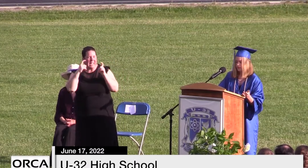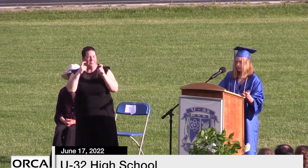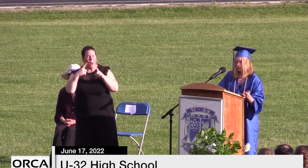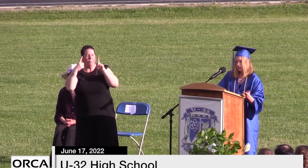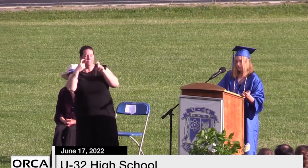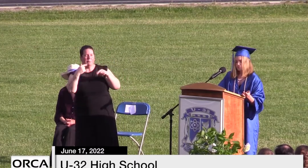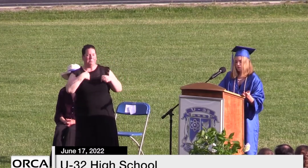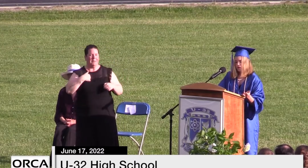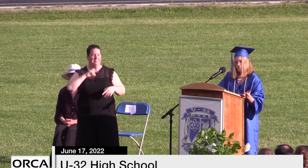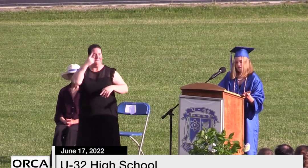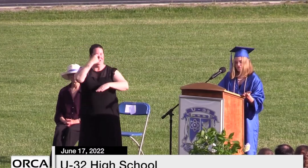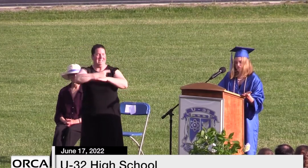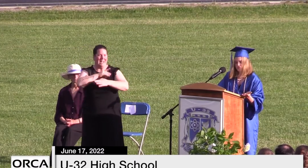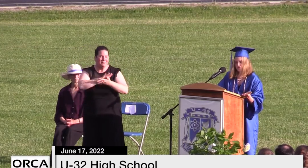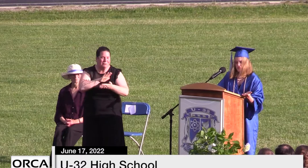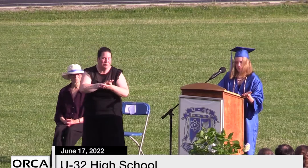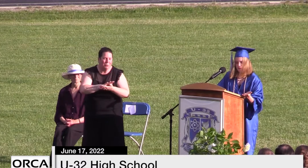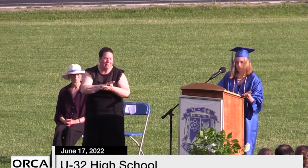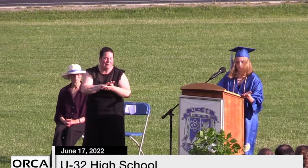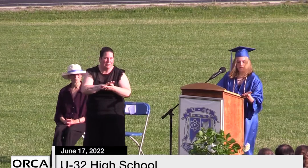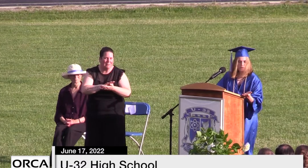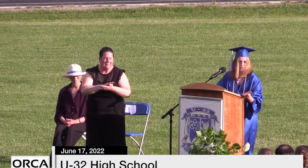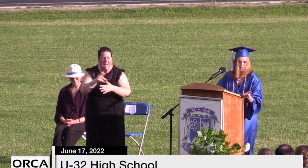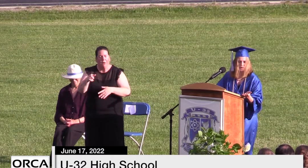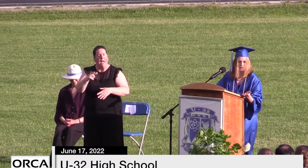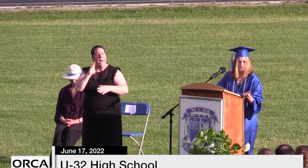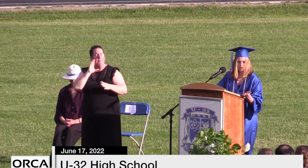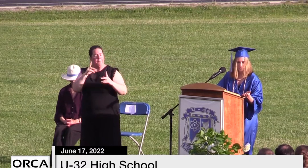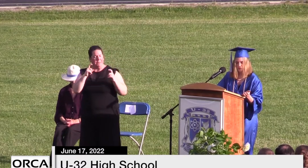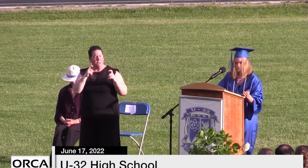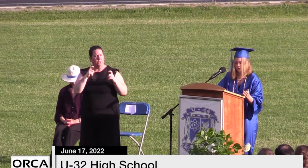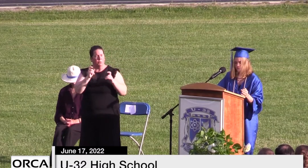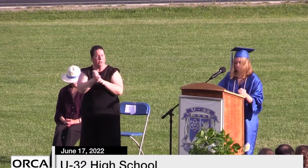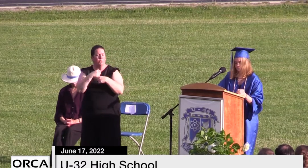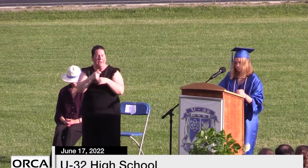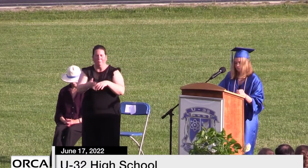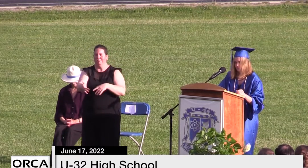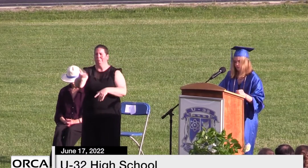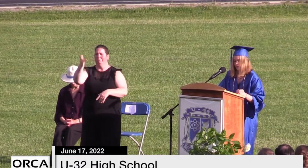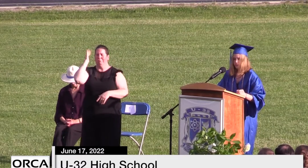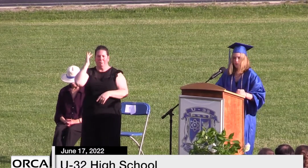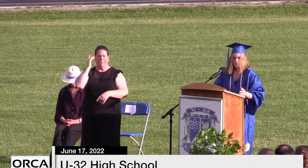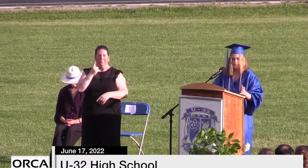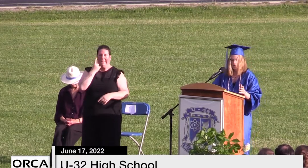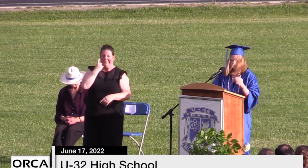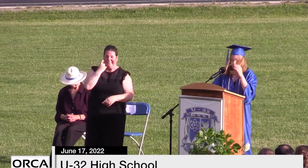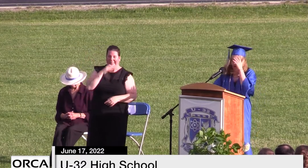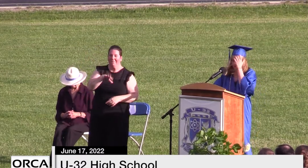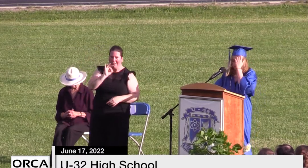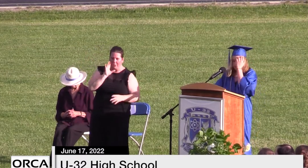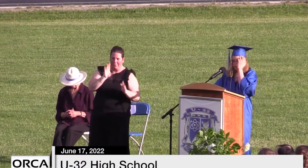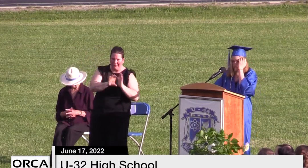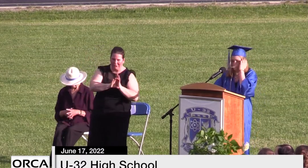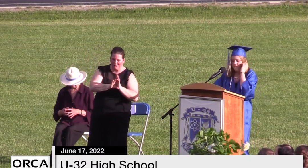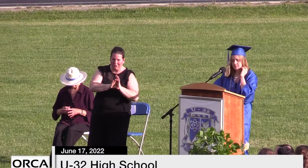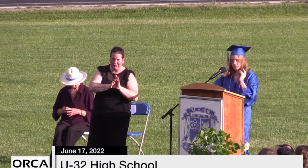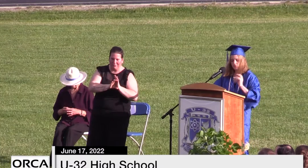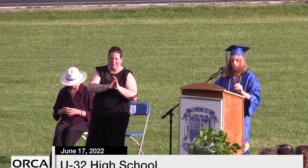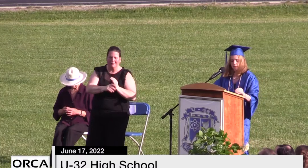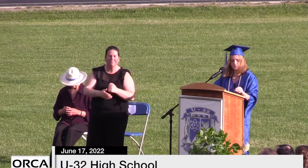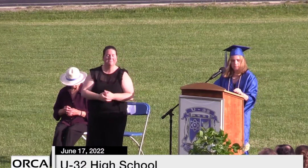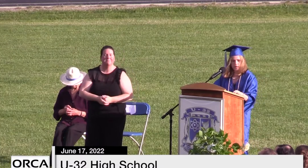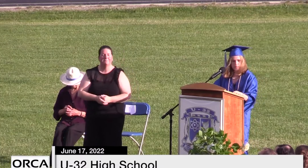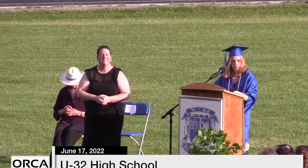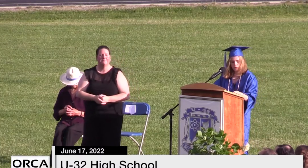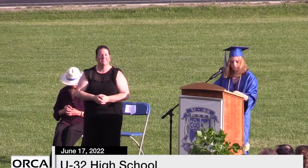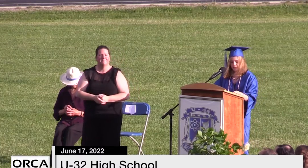school. The photo had been developed long ago, but had only been recently recovered. The biggest flaw of growing up is being